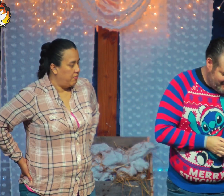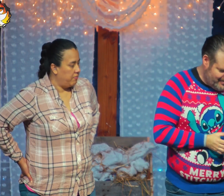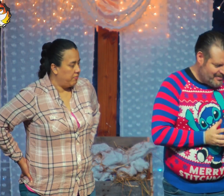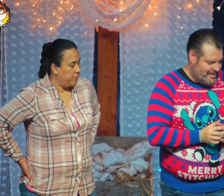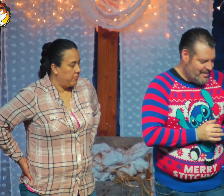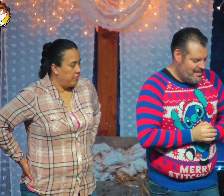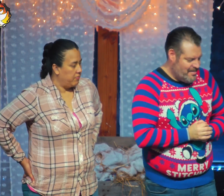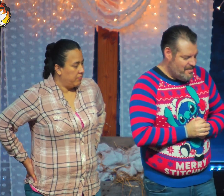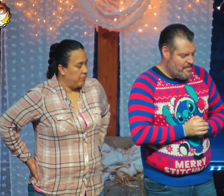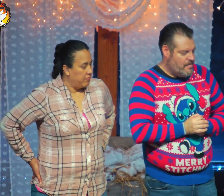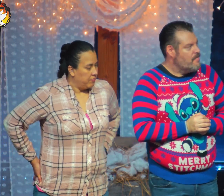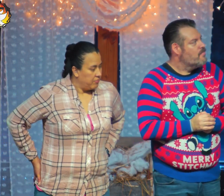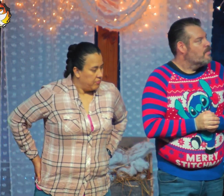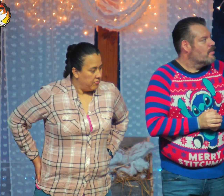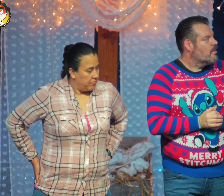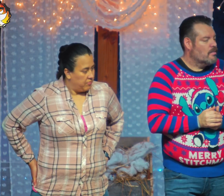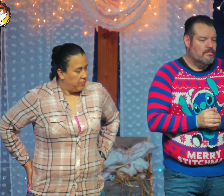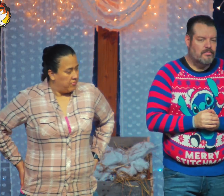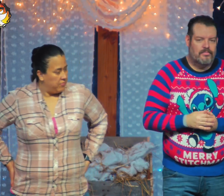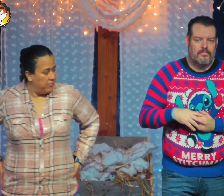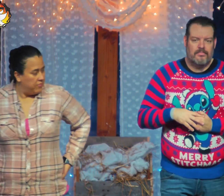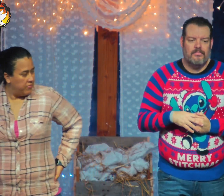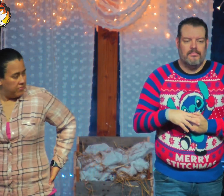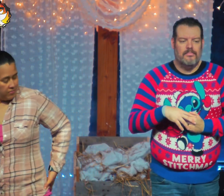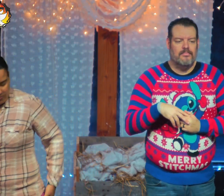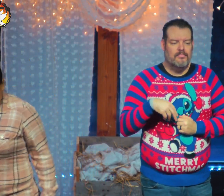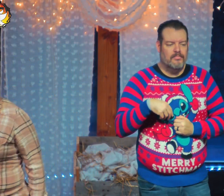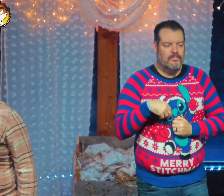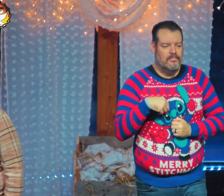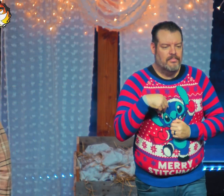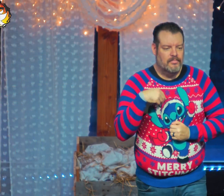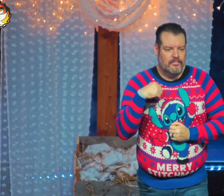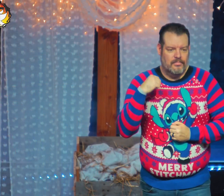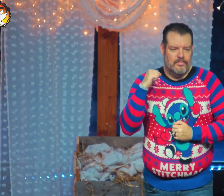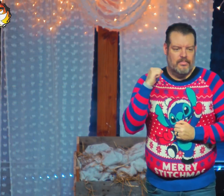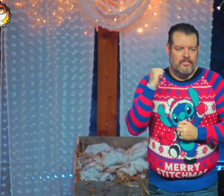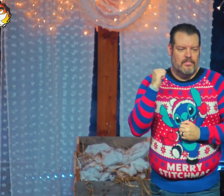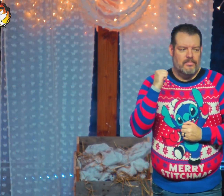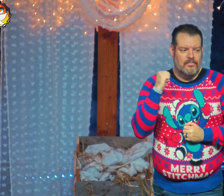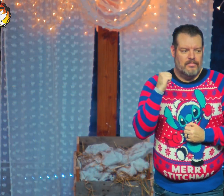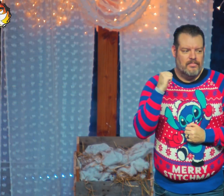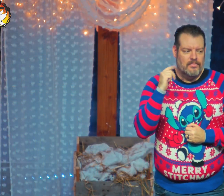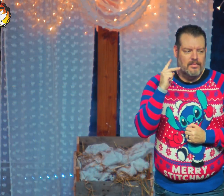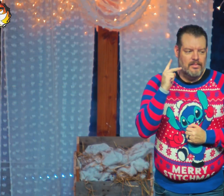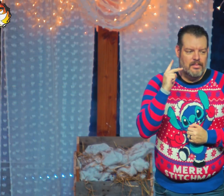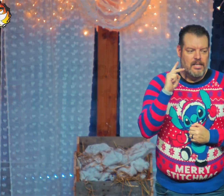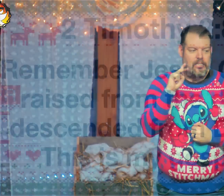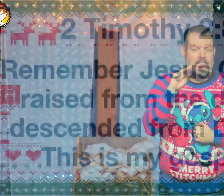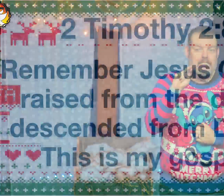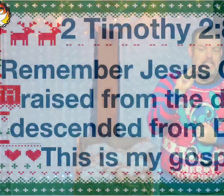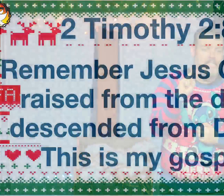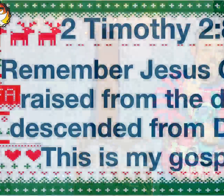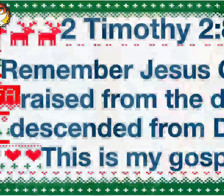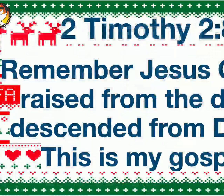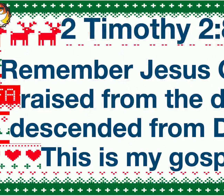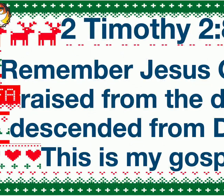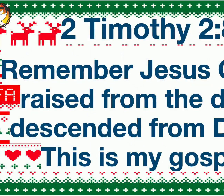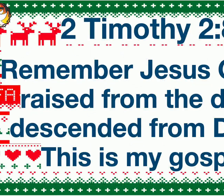only. Get rid of the negativity and remember him, what he's done for us,